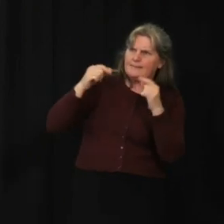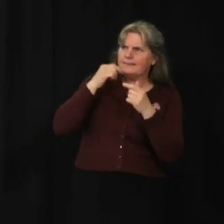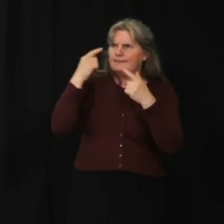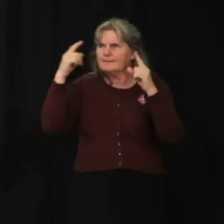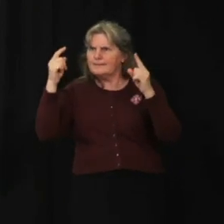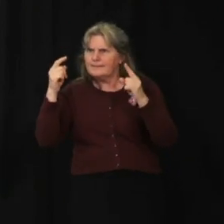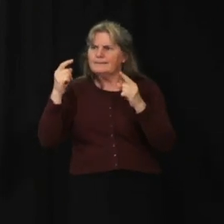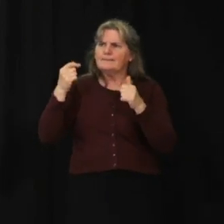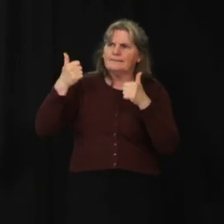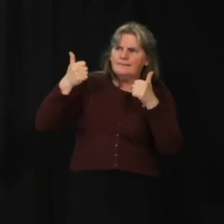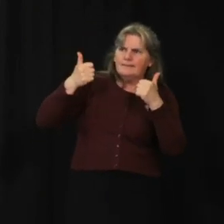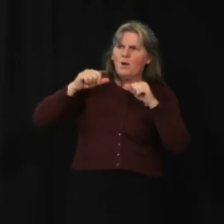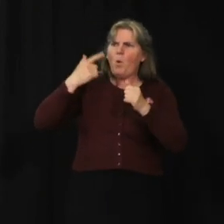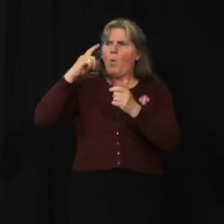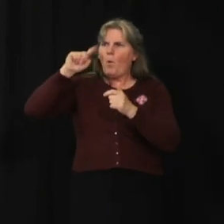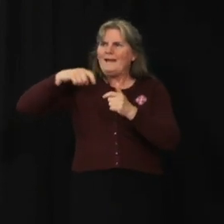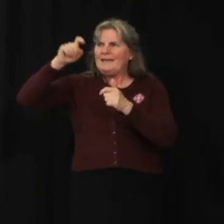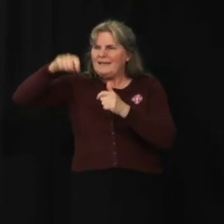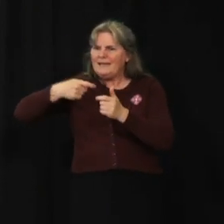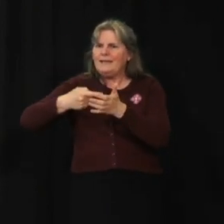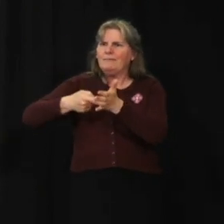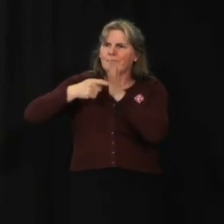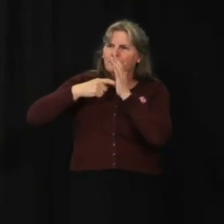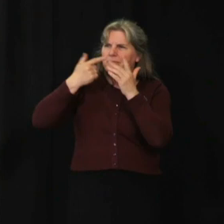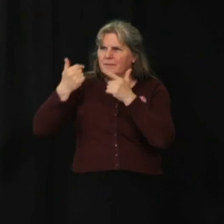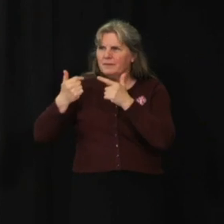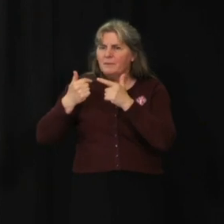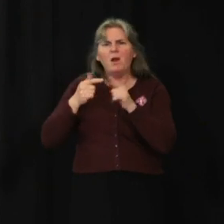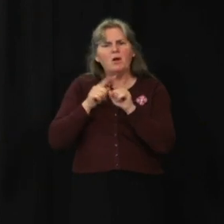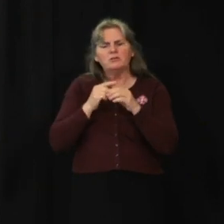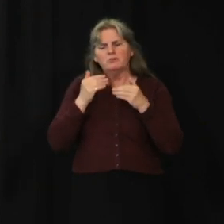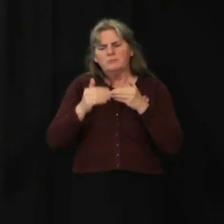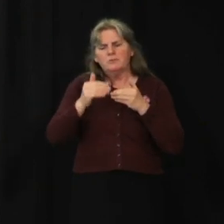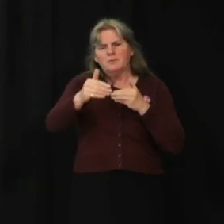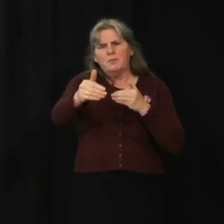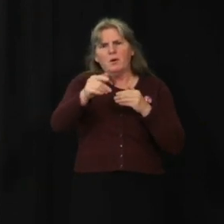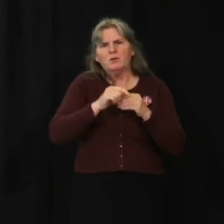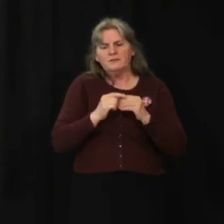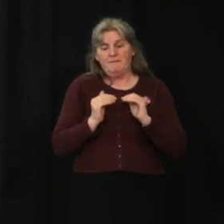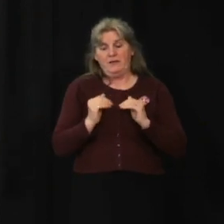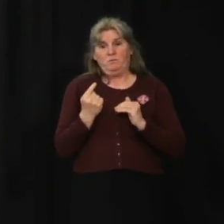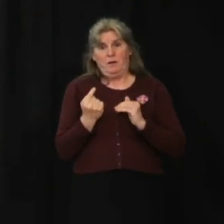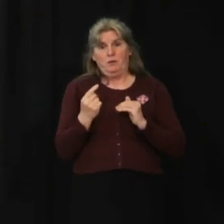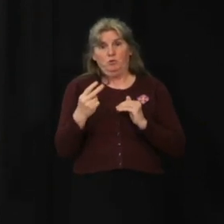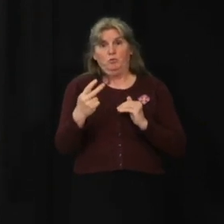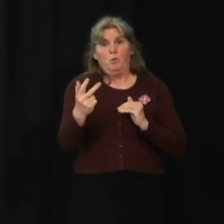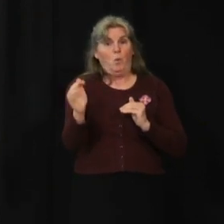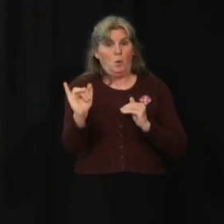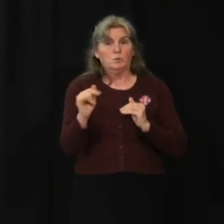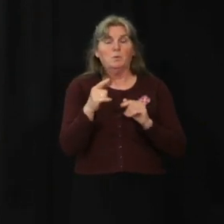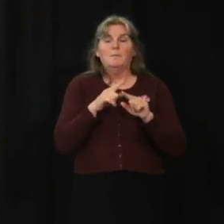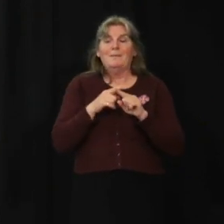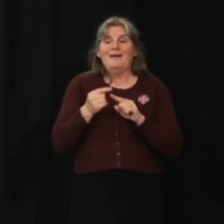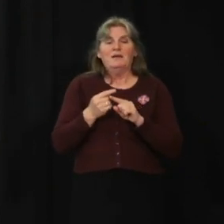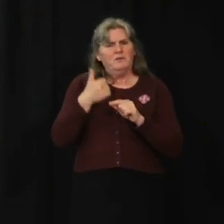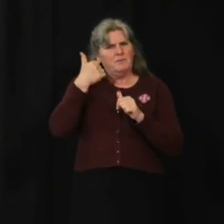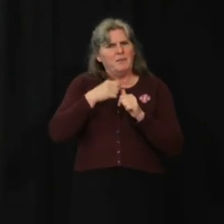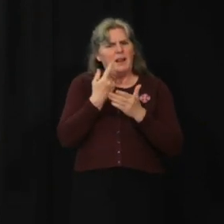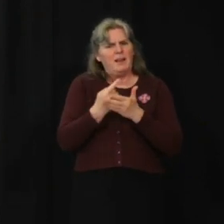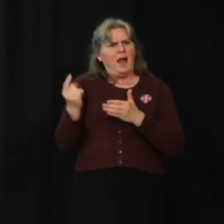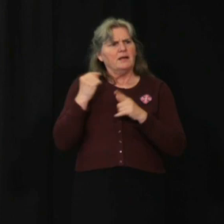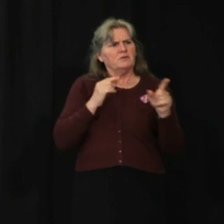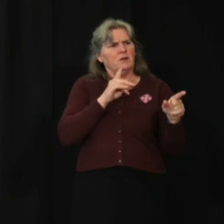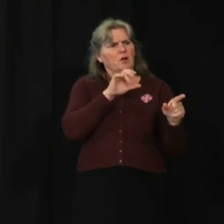is extremely important as we move forward, not only just to phase 1, but into phase 2 and phase 3. As Dr. Hanley said last week, we went